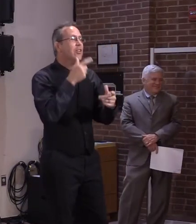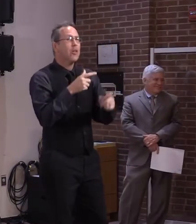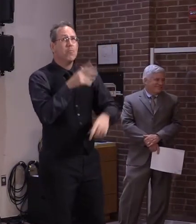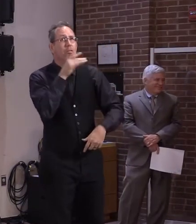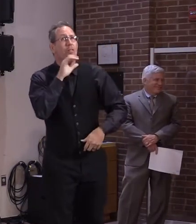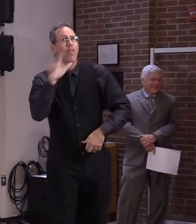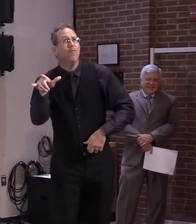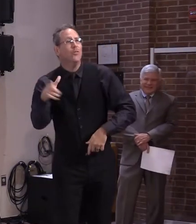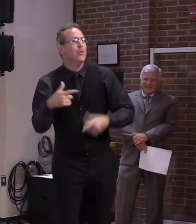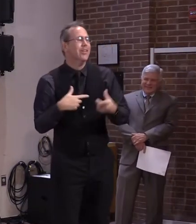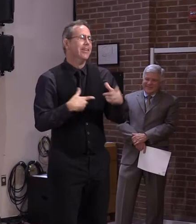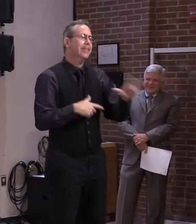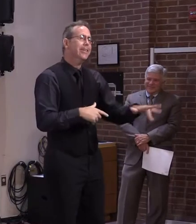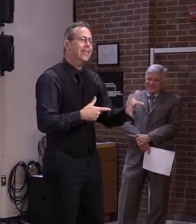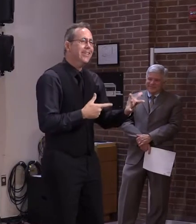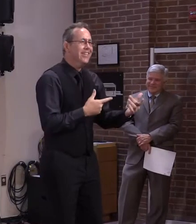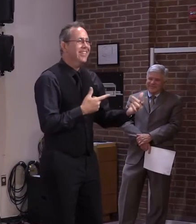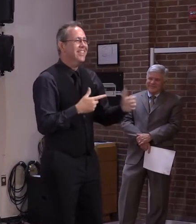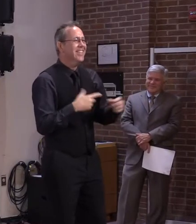She told me the